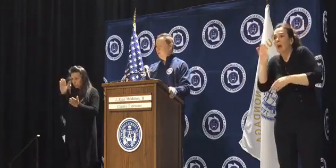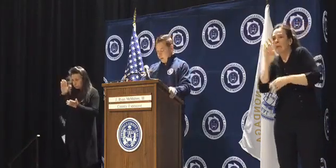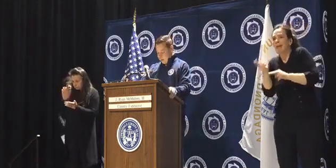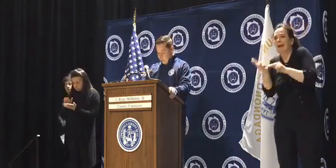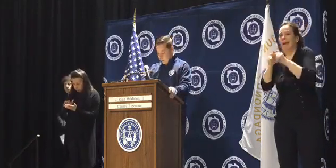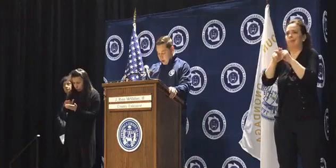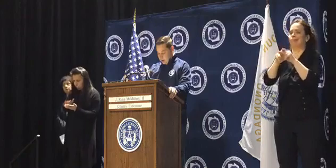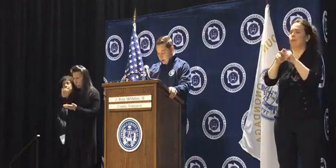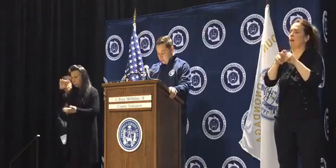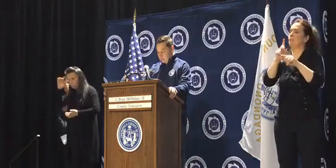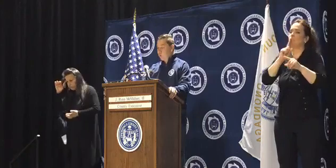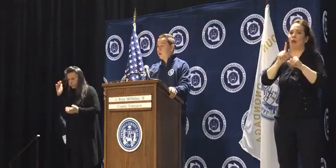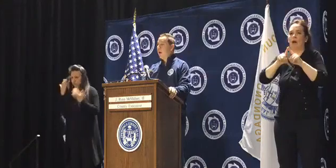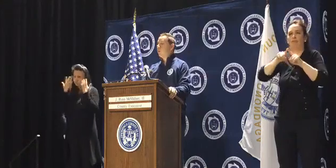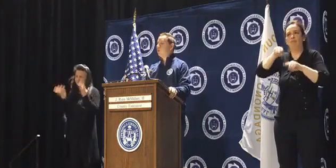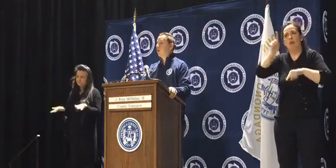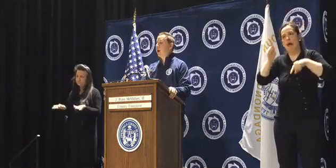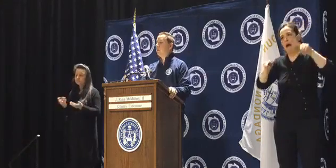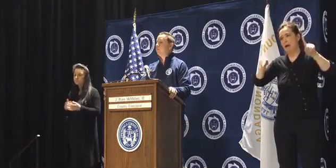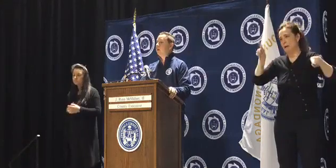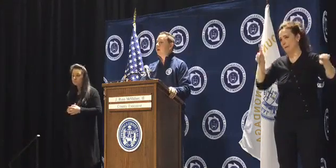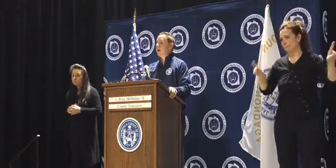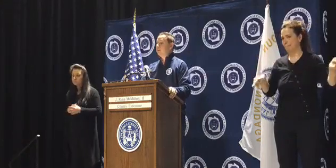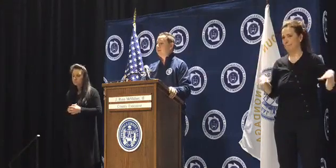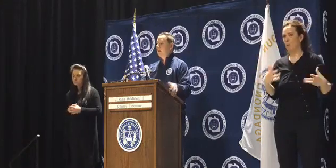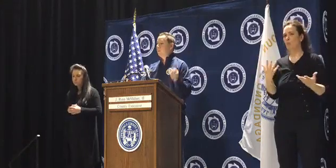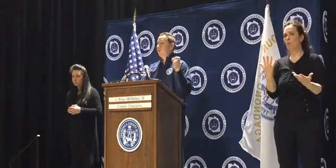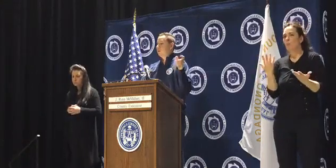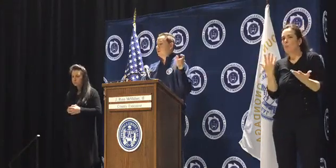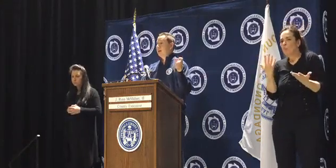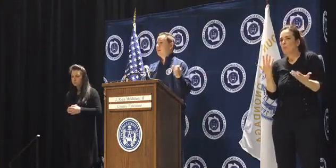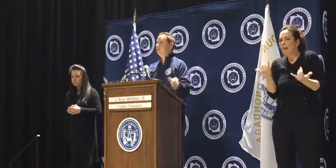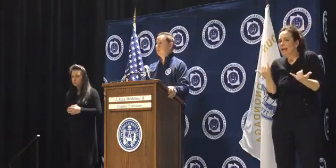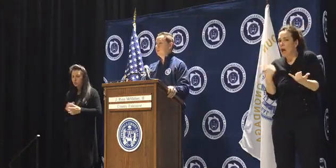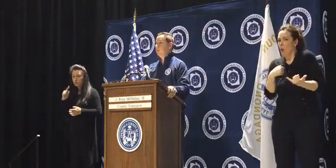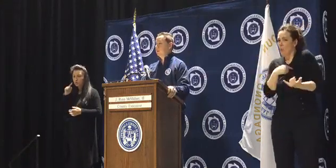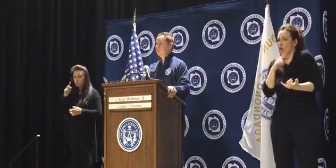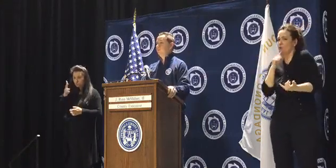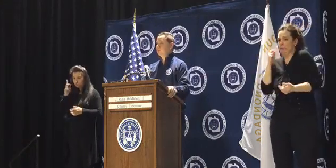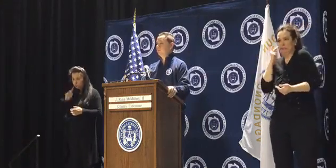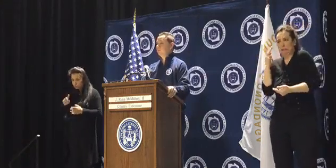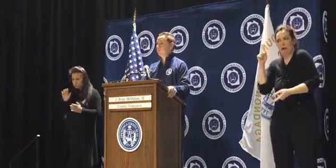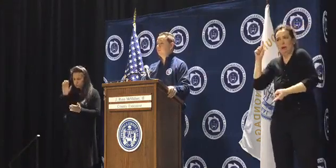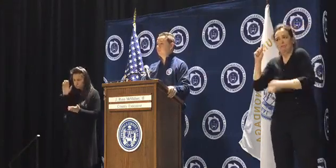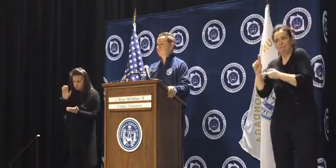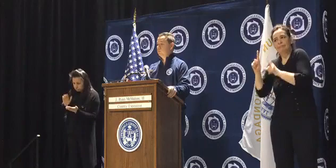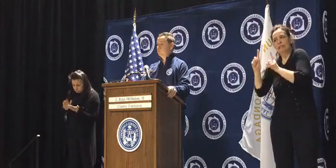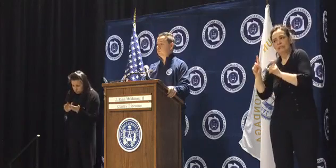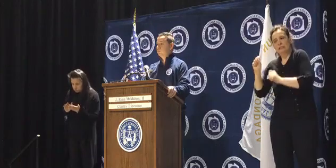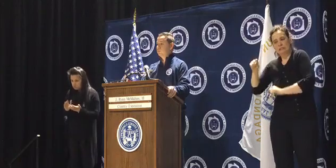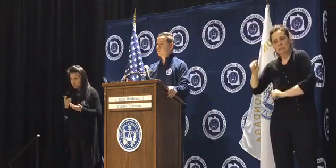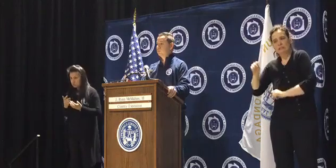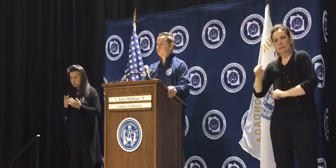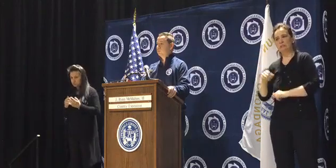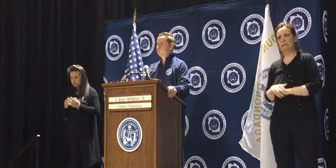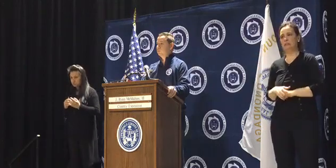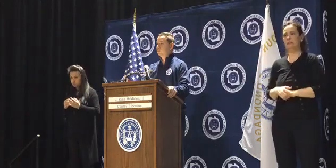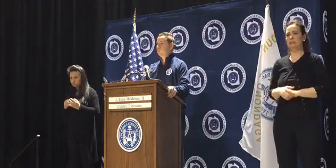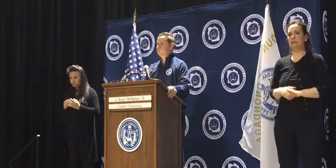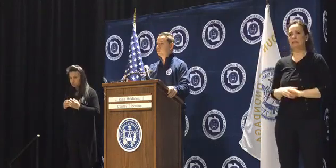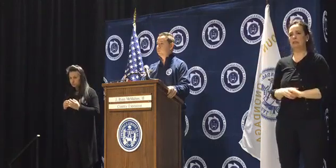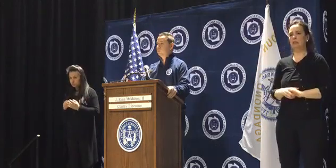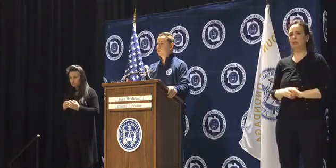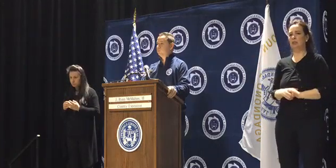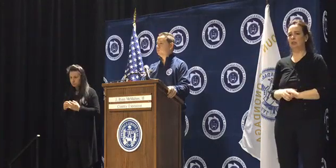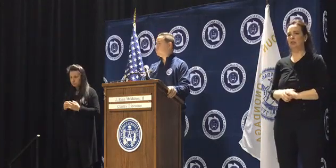But right now we got a 2-word downward trend, and it's not because there's not tests at the site. How long before we start retesting people who have